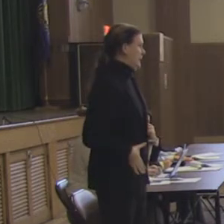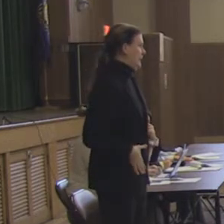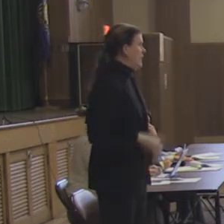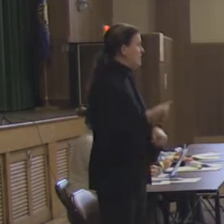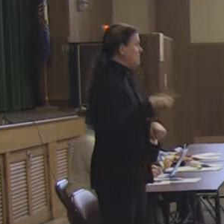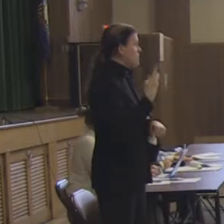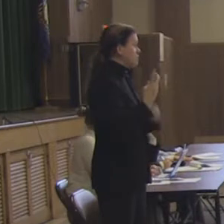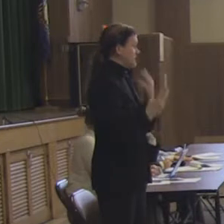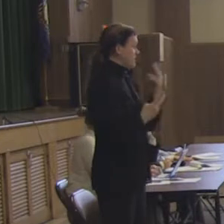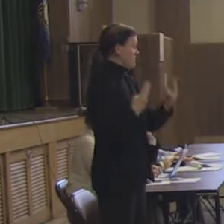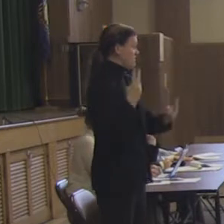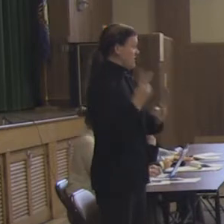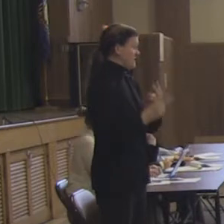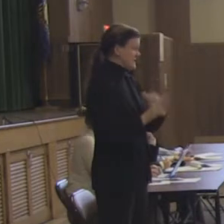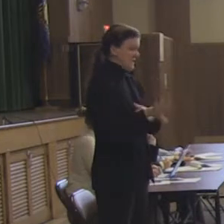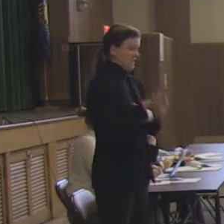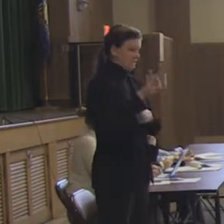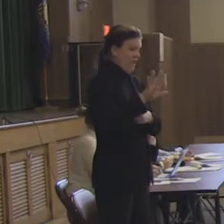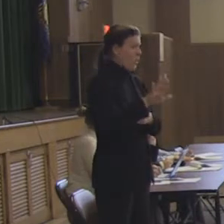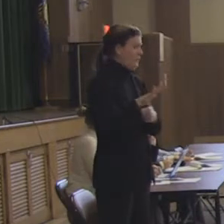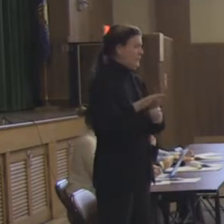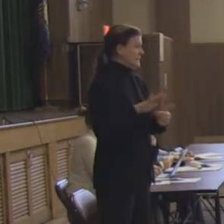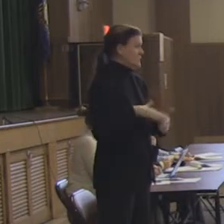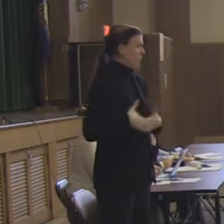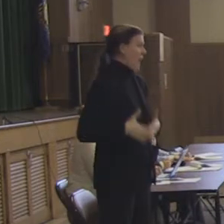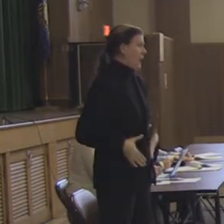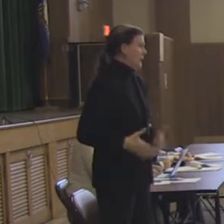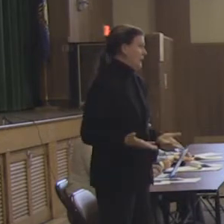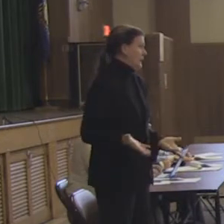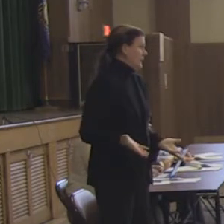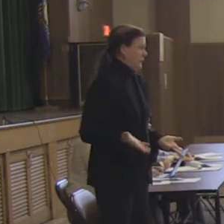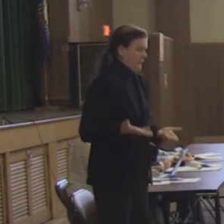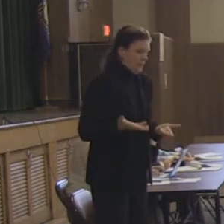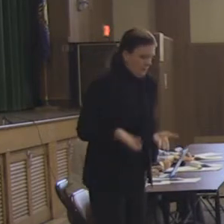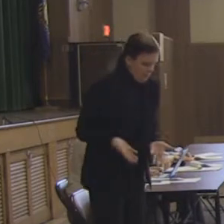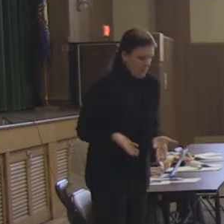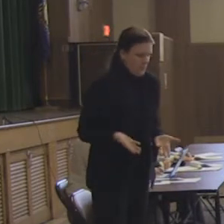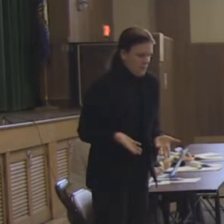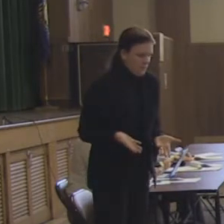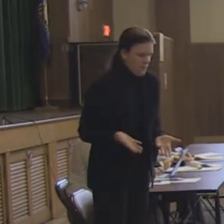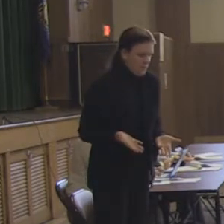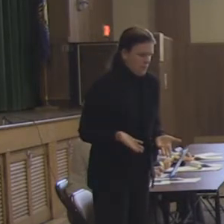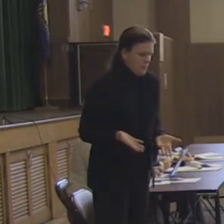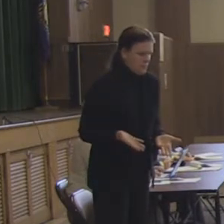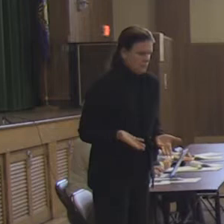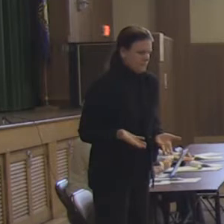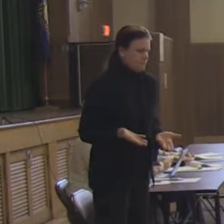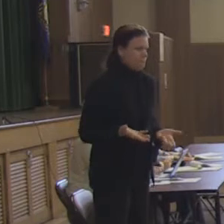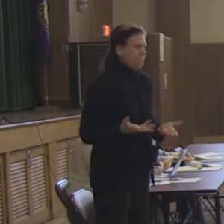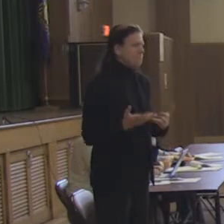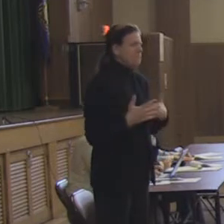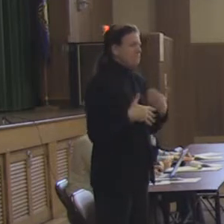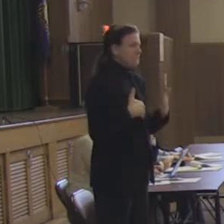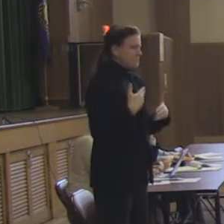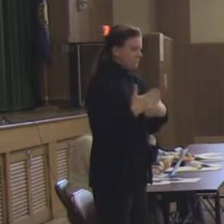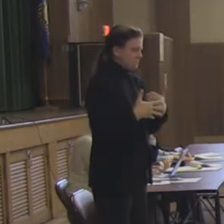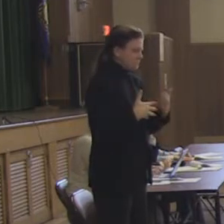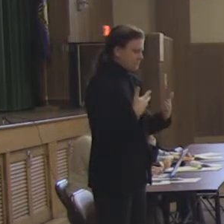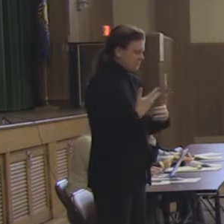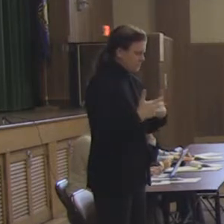visit that they had. And so it's going on to